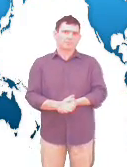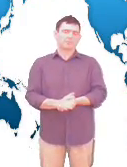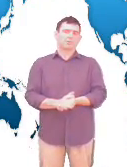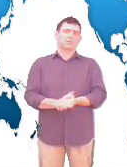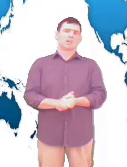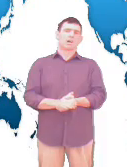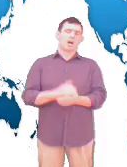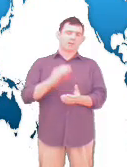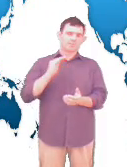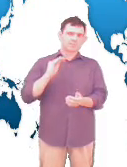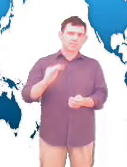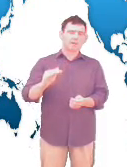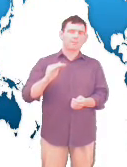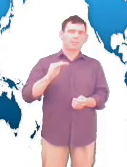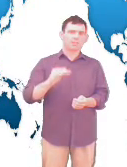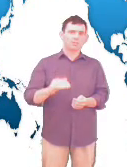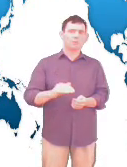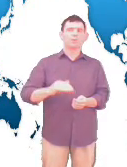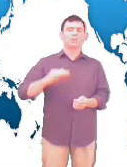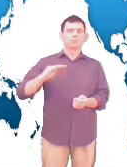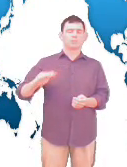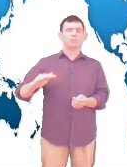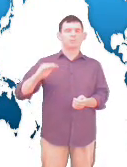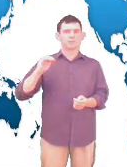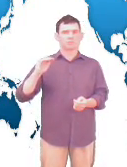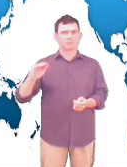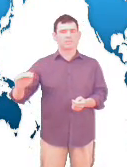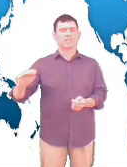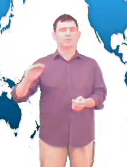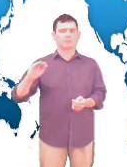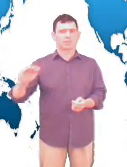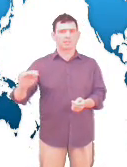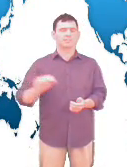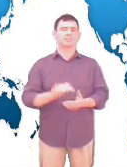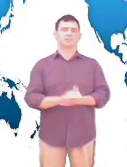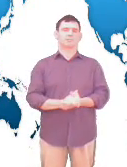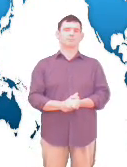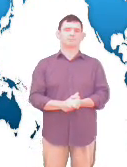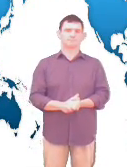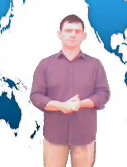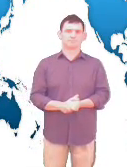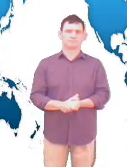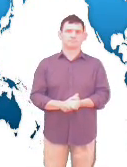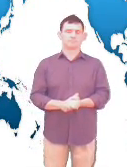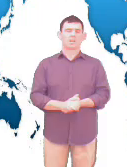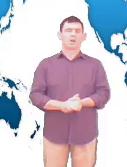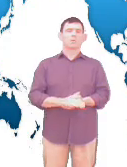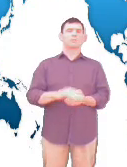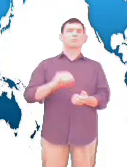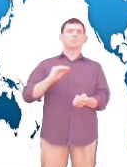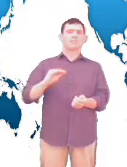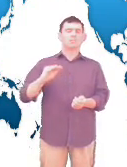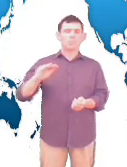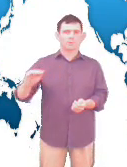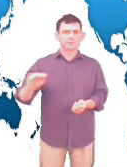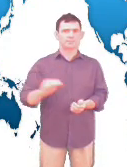to mind of stopping you doing what you really would like to do, what you would really want to do,